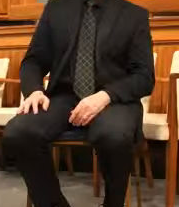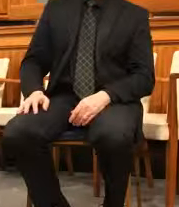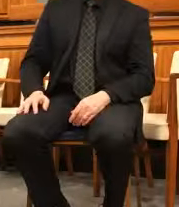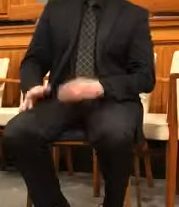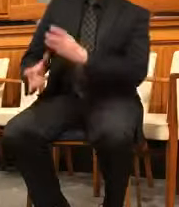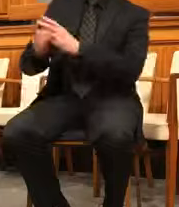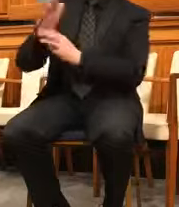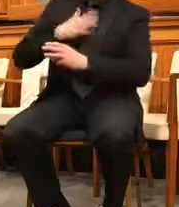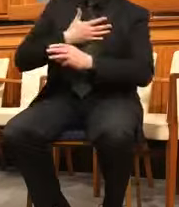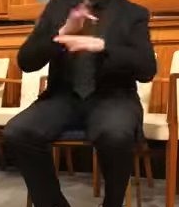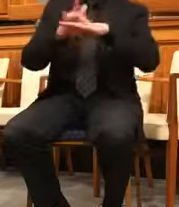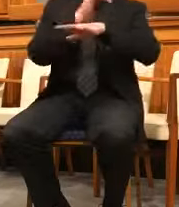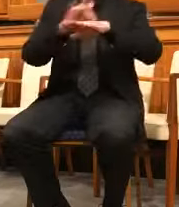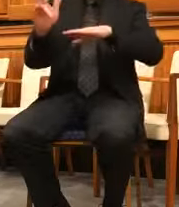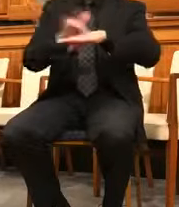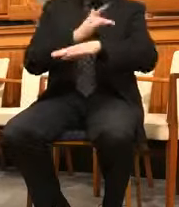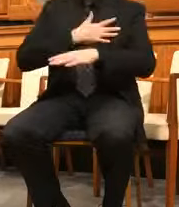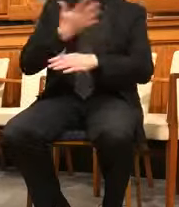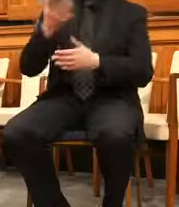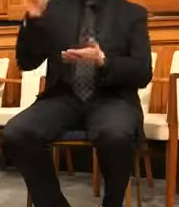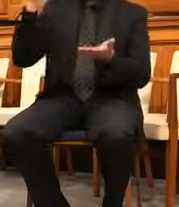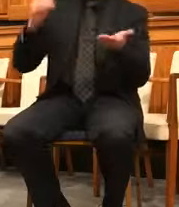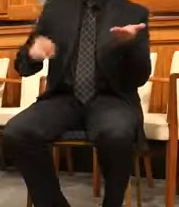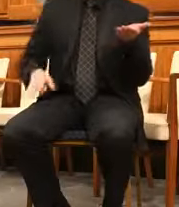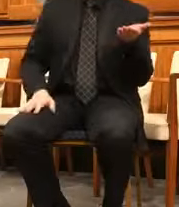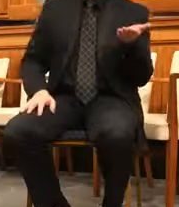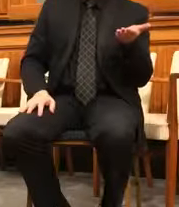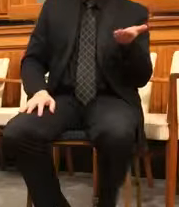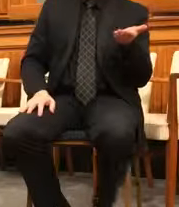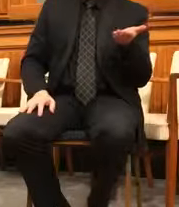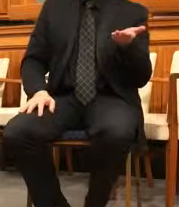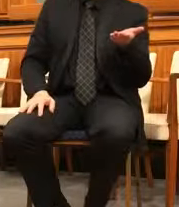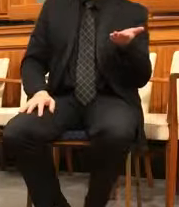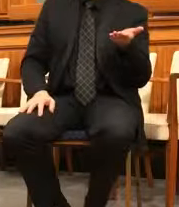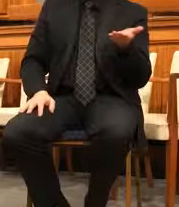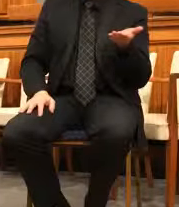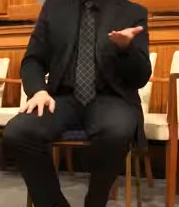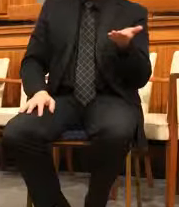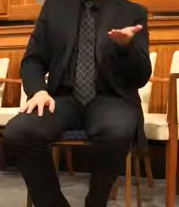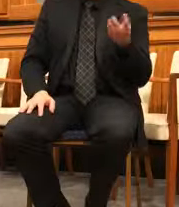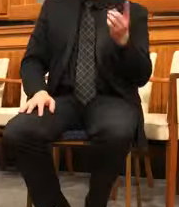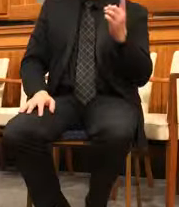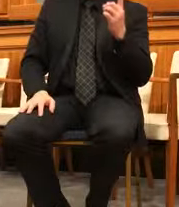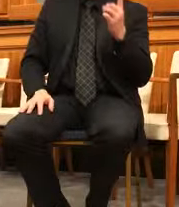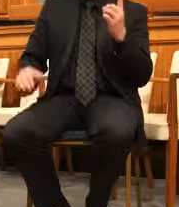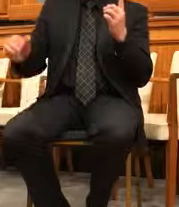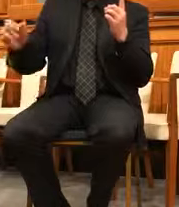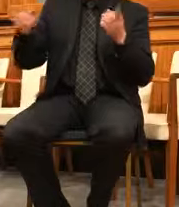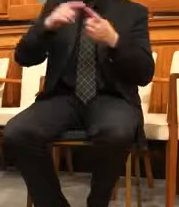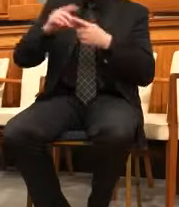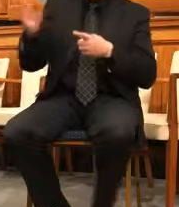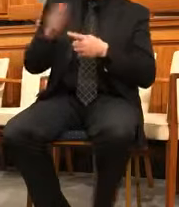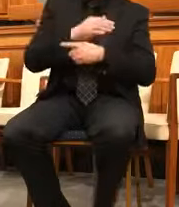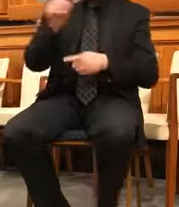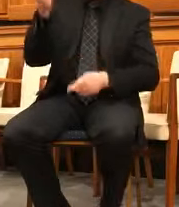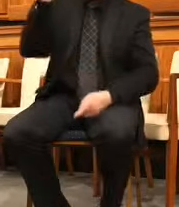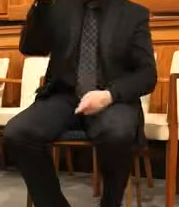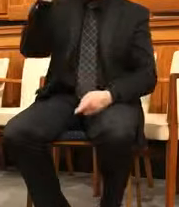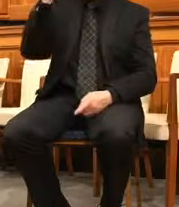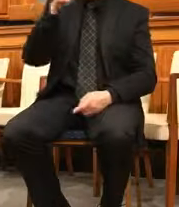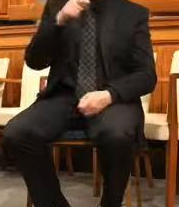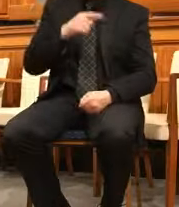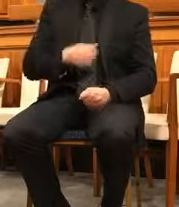Enactments of that kind. And that ought to occur to all of us as being preposterous. And it